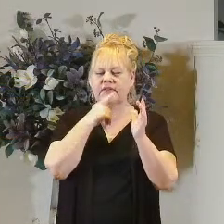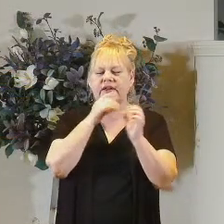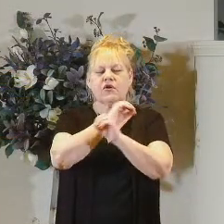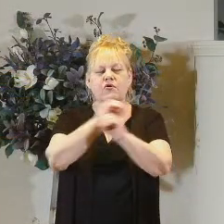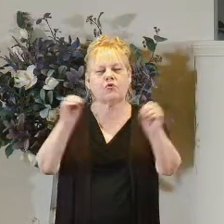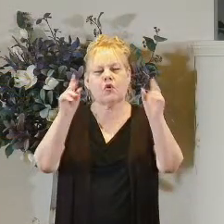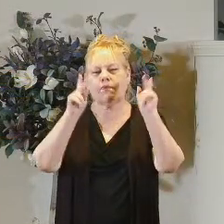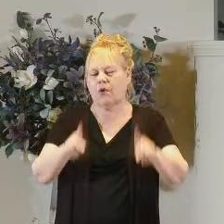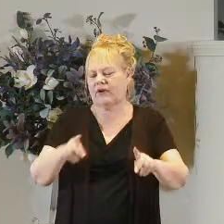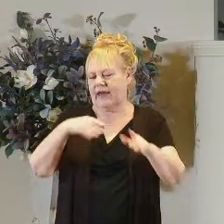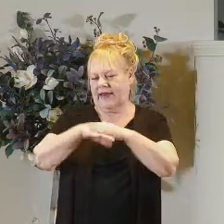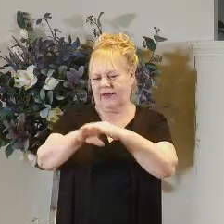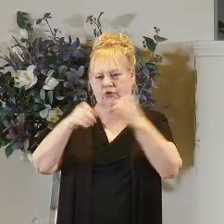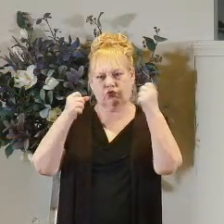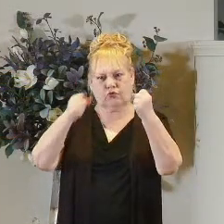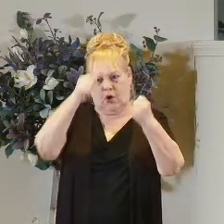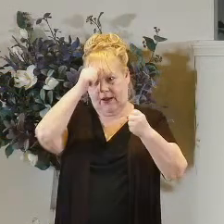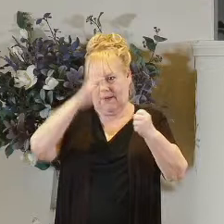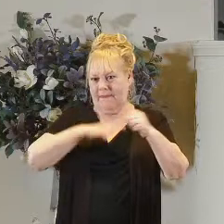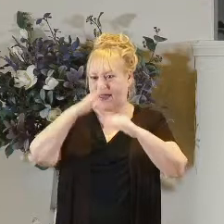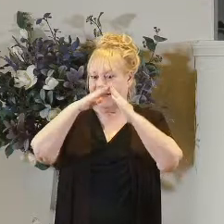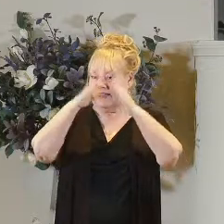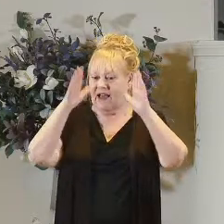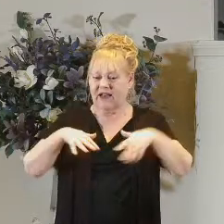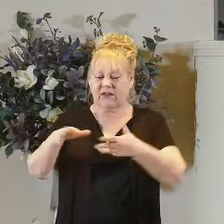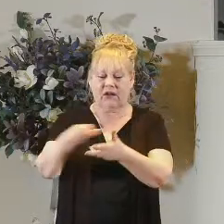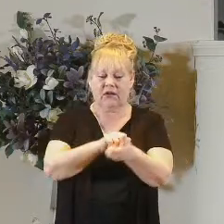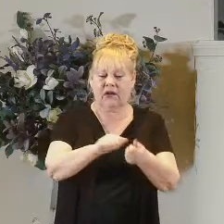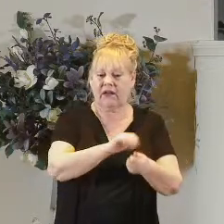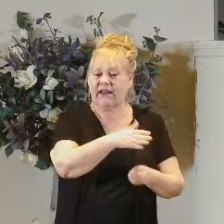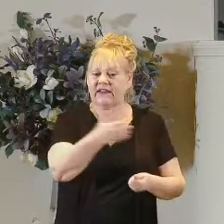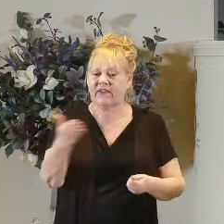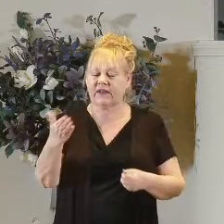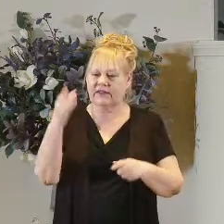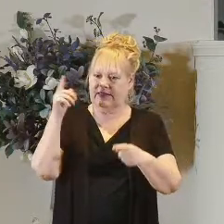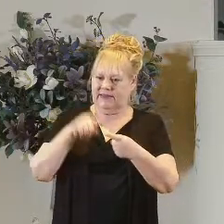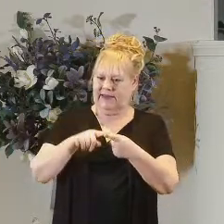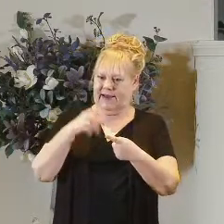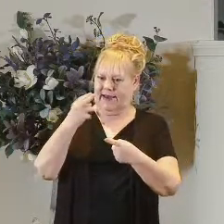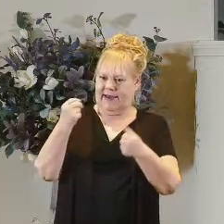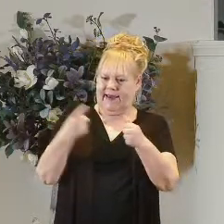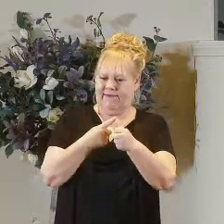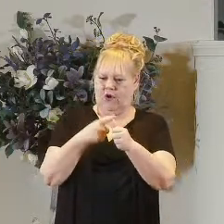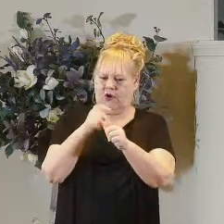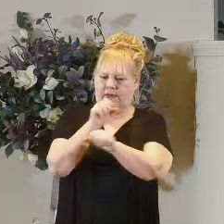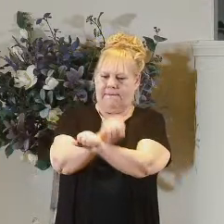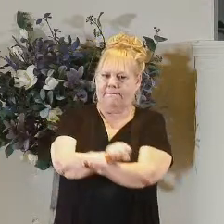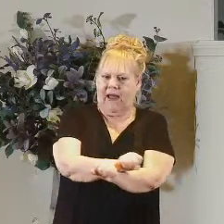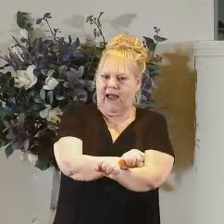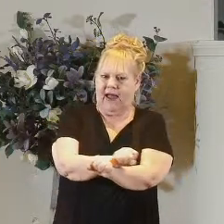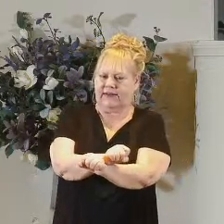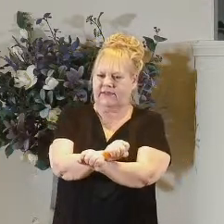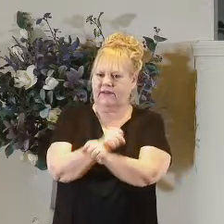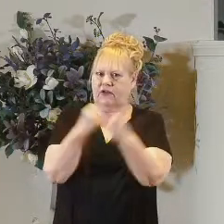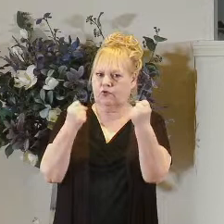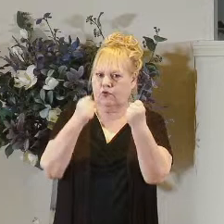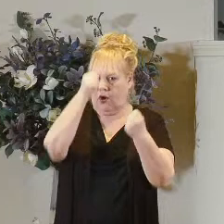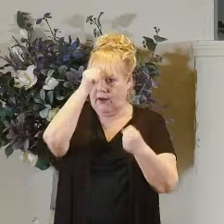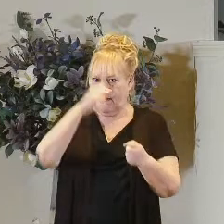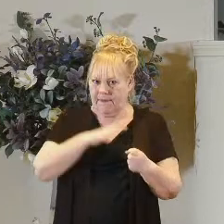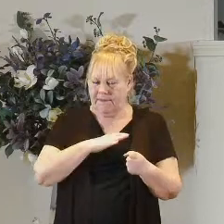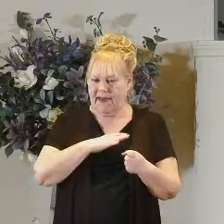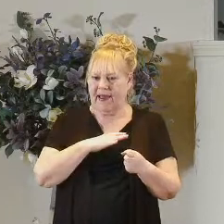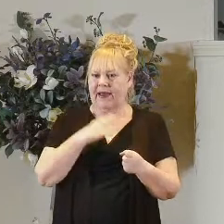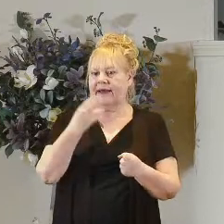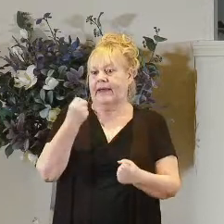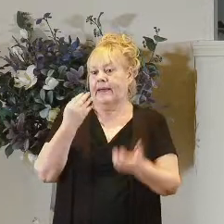one can enter a strong man's house and plunder his goods until he first binds the strong man then indeed he may